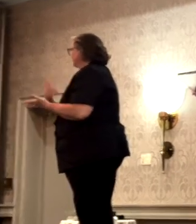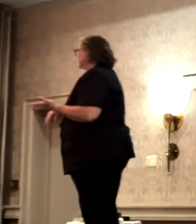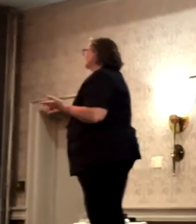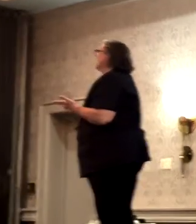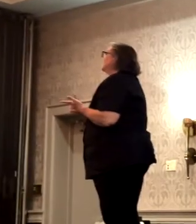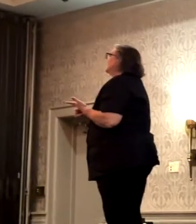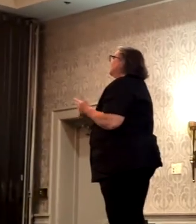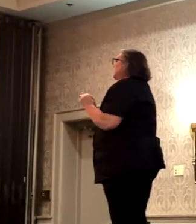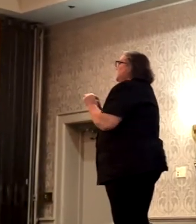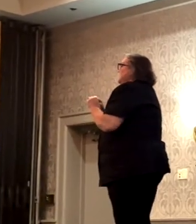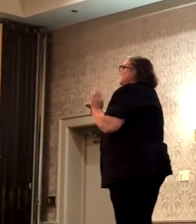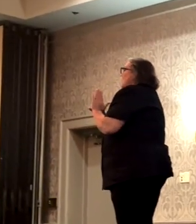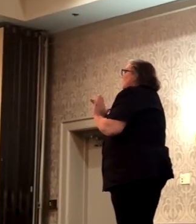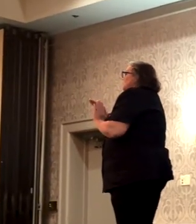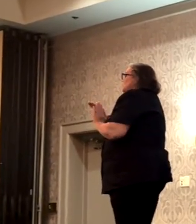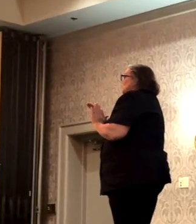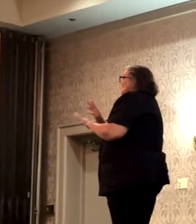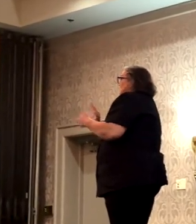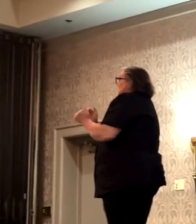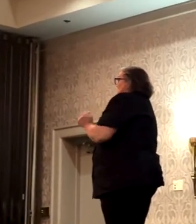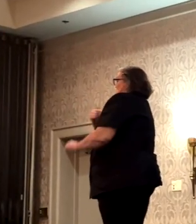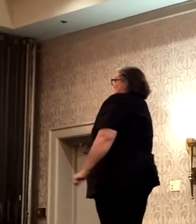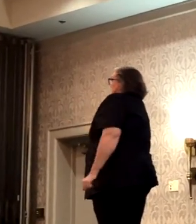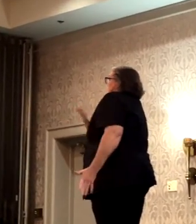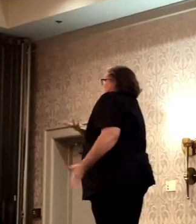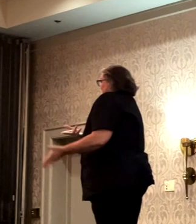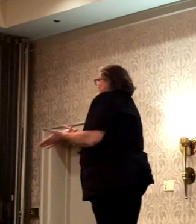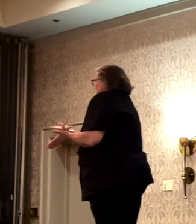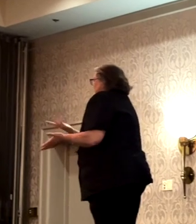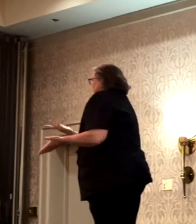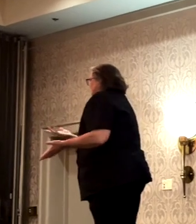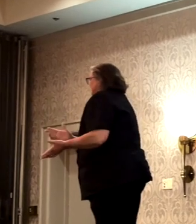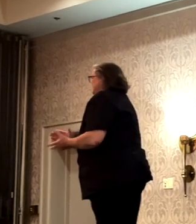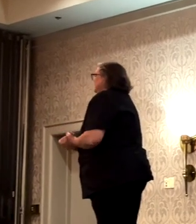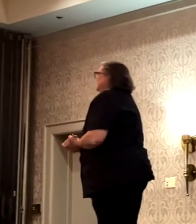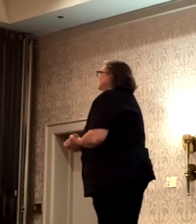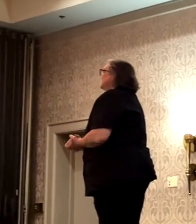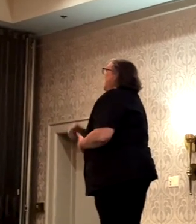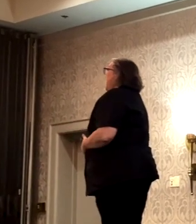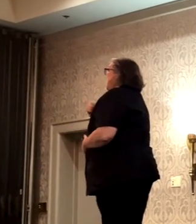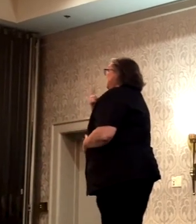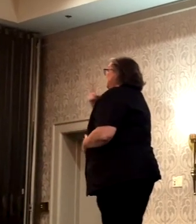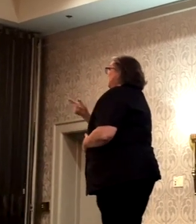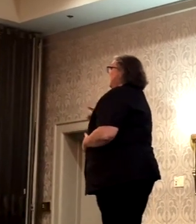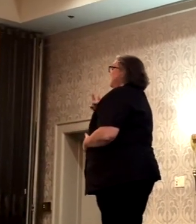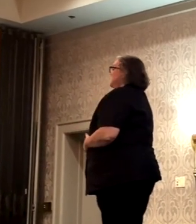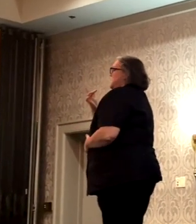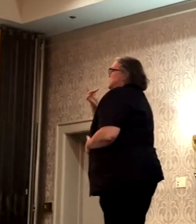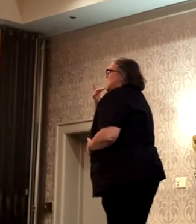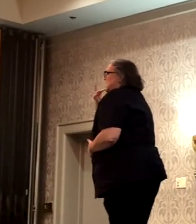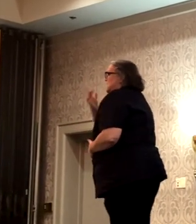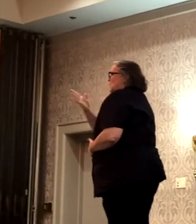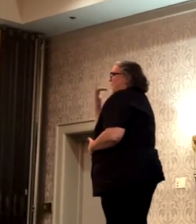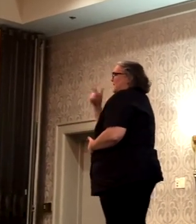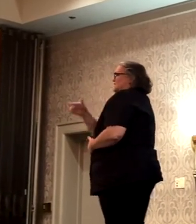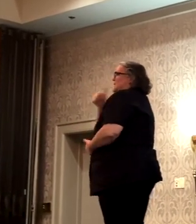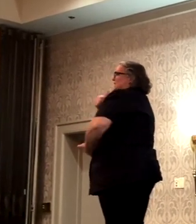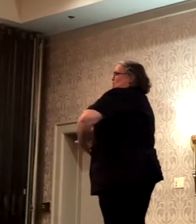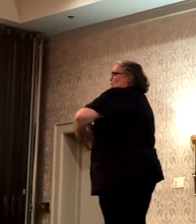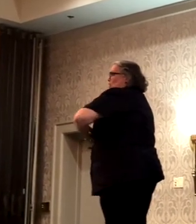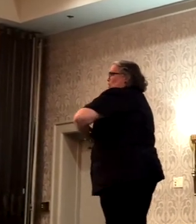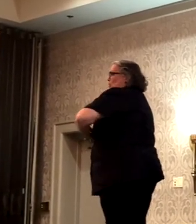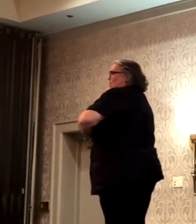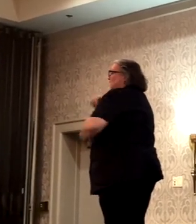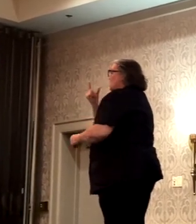the more mature of the two of us. I must say that I feel very, very fortunate to have her as my daughter,